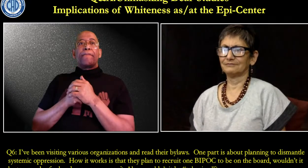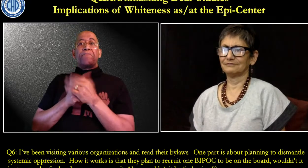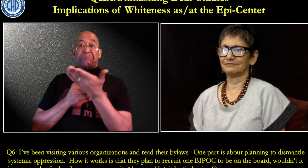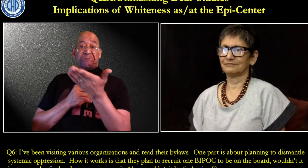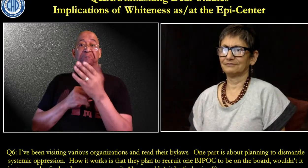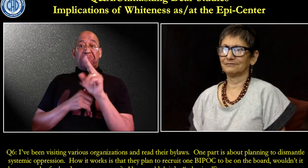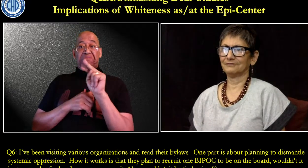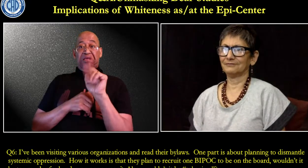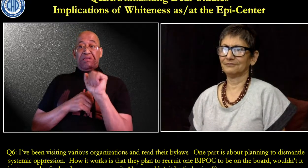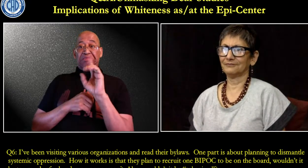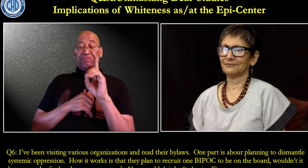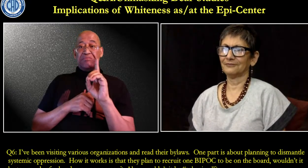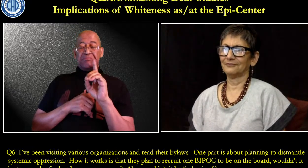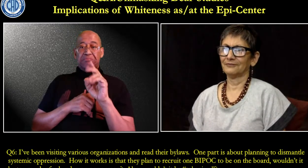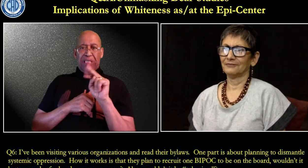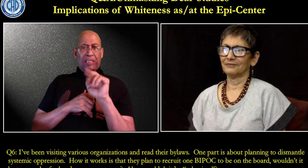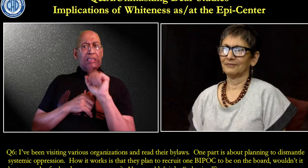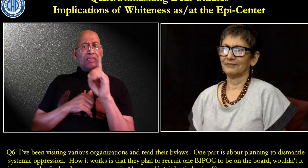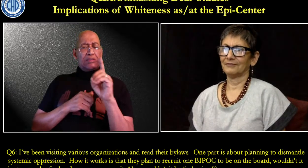For example,